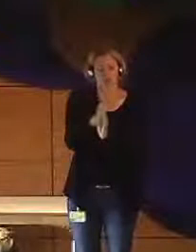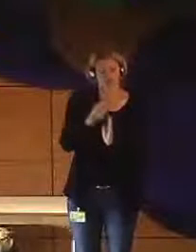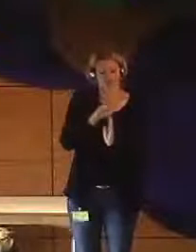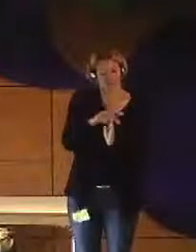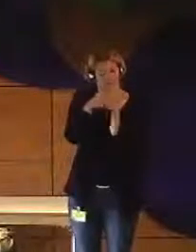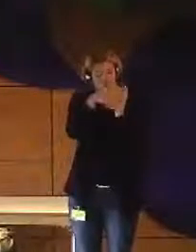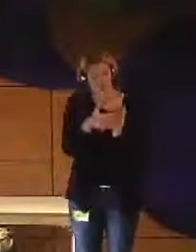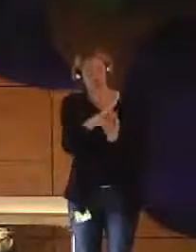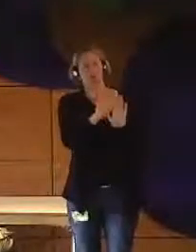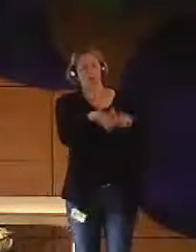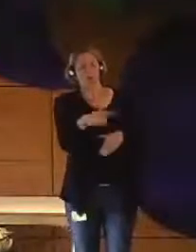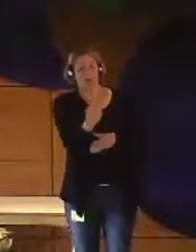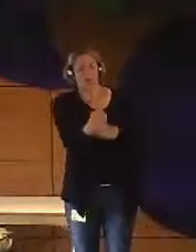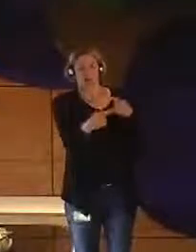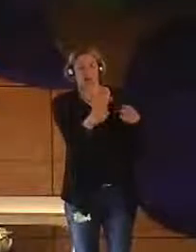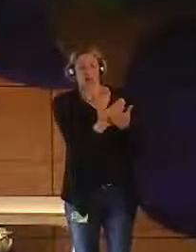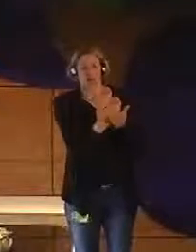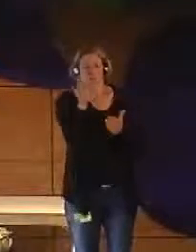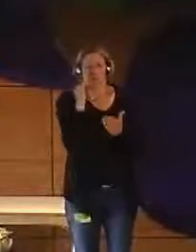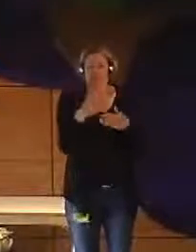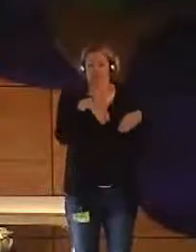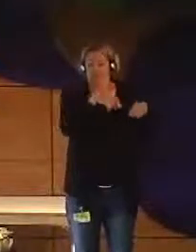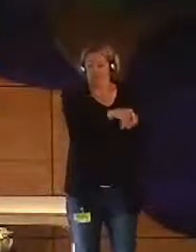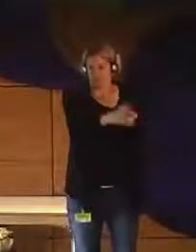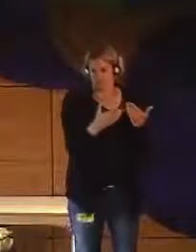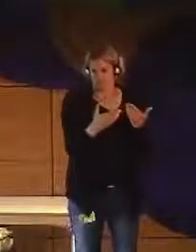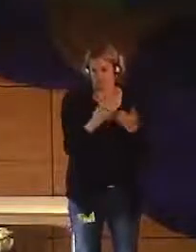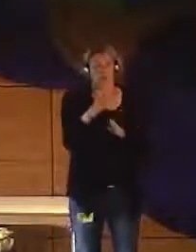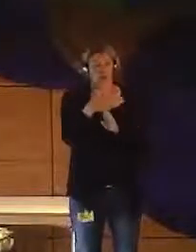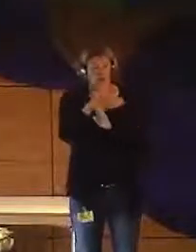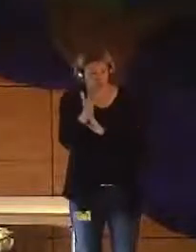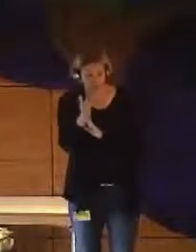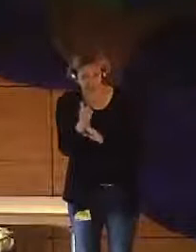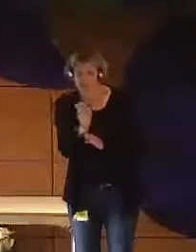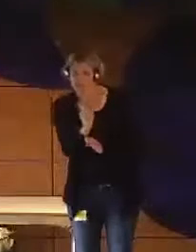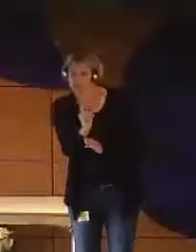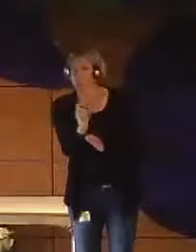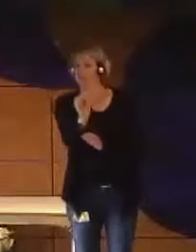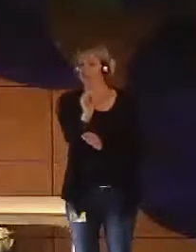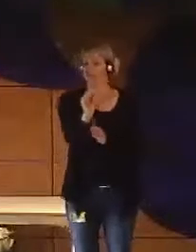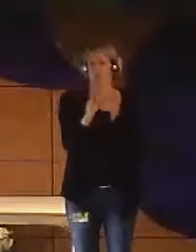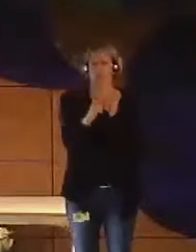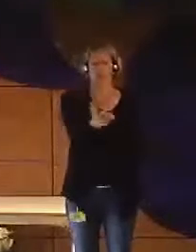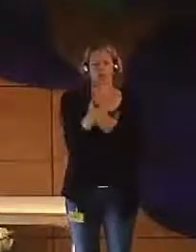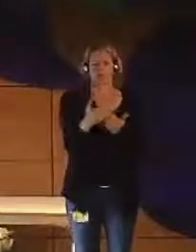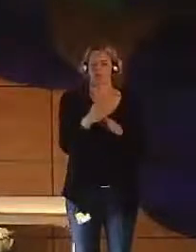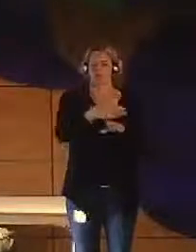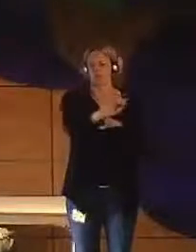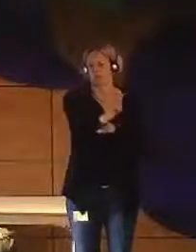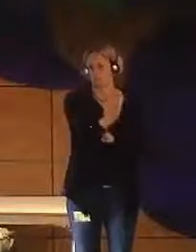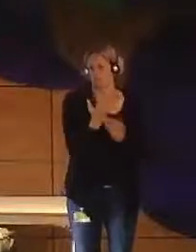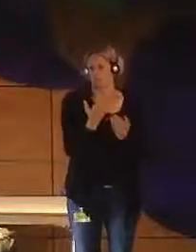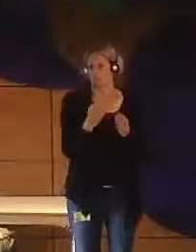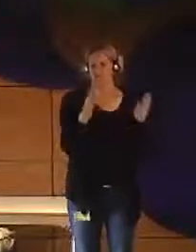But the ones who we treated late were generally because they presented late to us, so that we may not have seen them until the time of puberty. So my